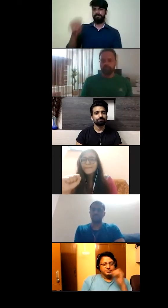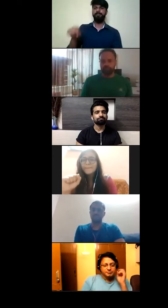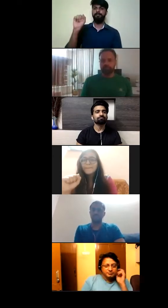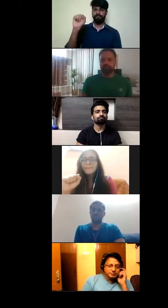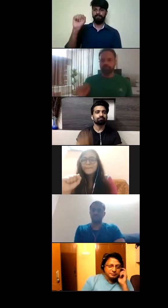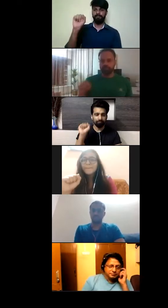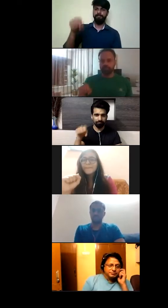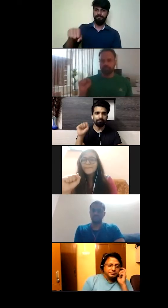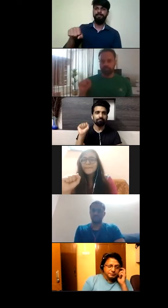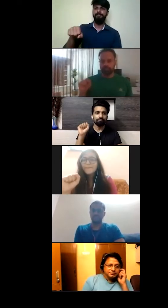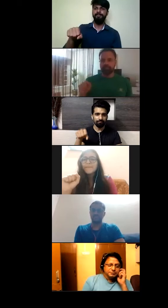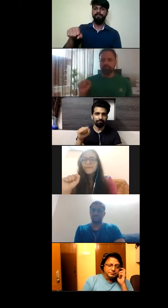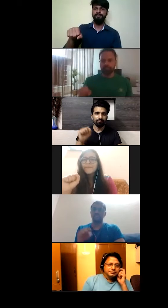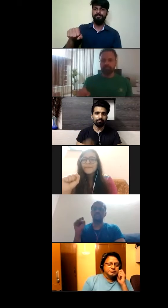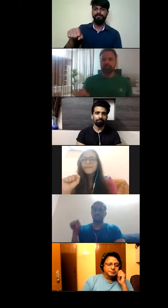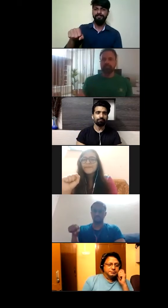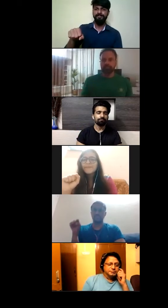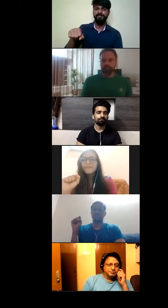you have to move your head as well.